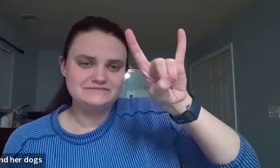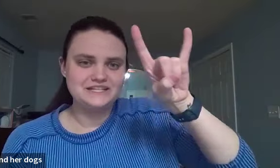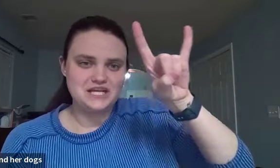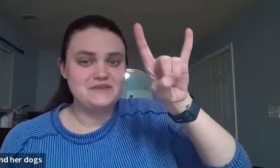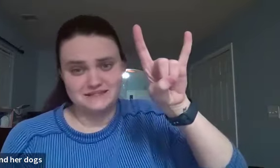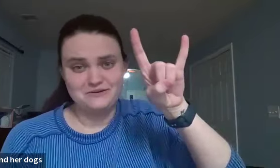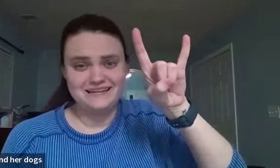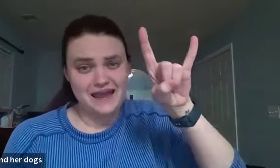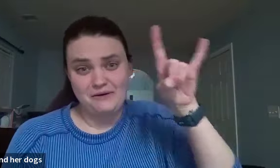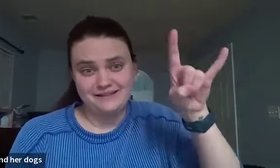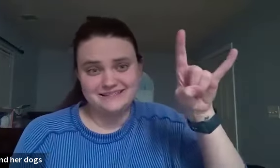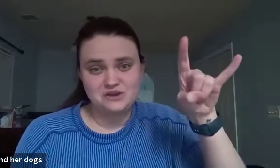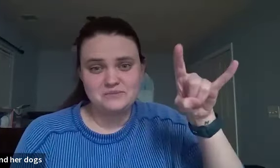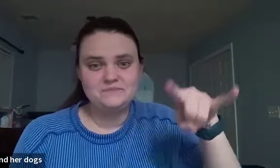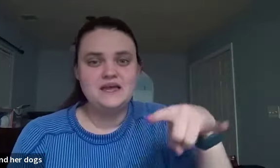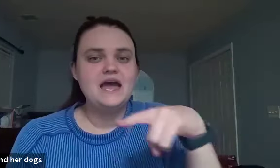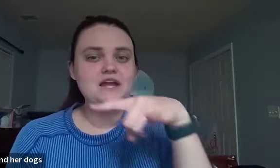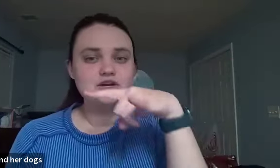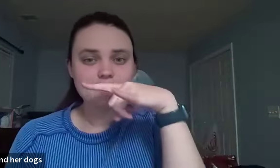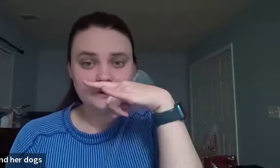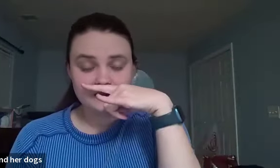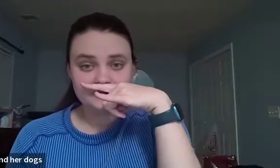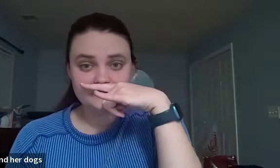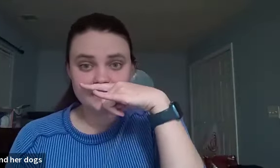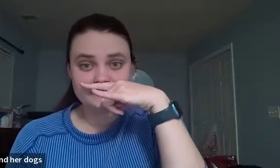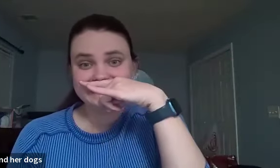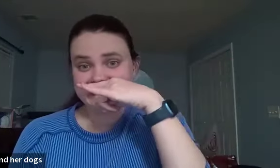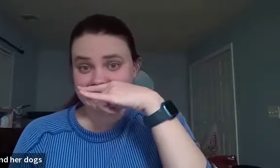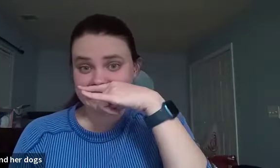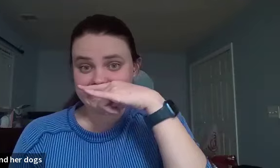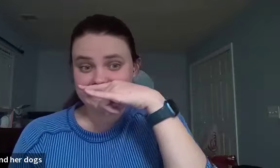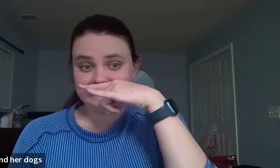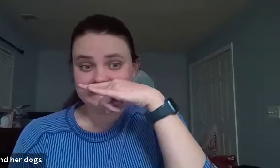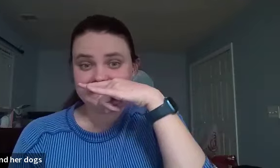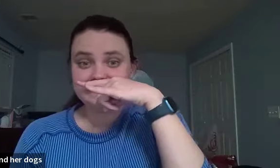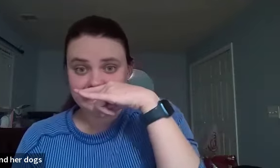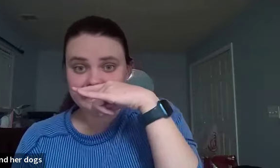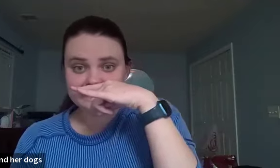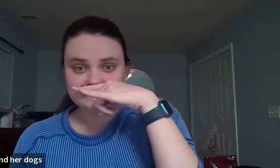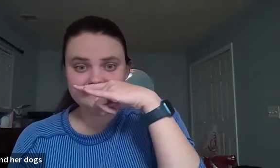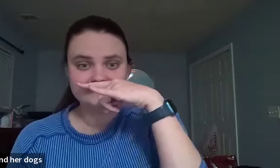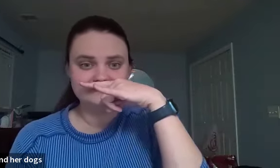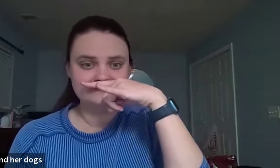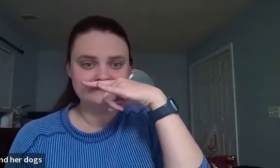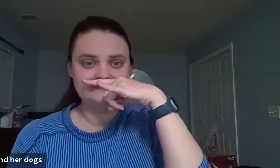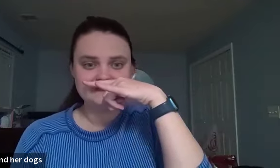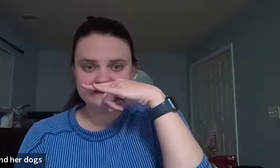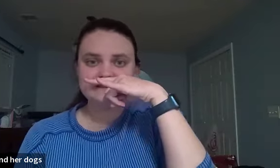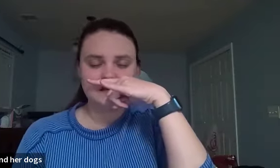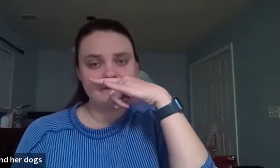motion like shape. That's always like how I like to describe it. And you're going to put it under your nose. Kids. Kids. So this is talking